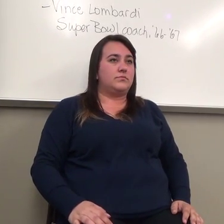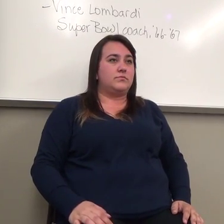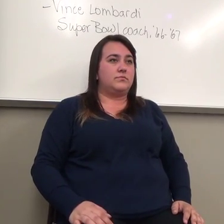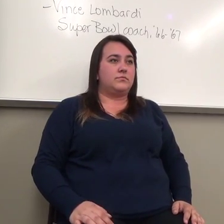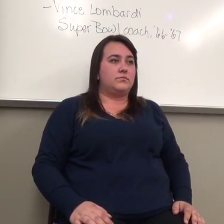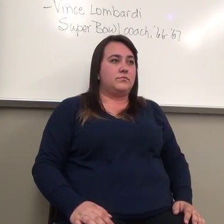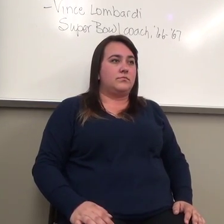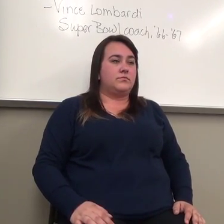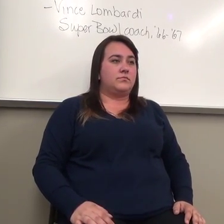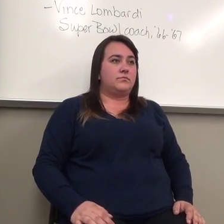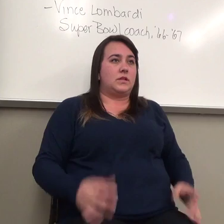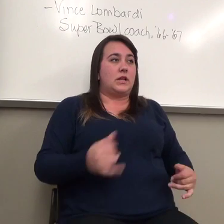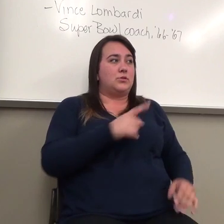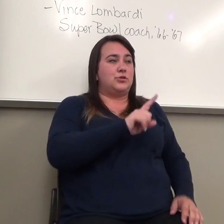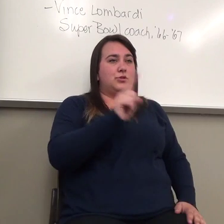good. That's good. On the first page,